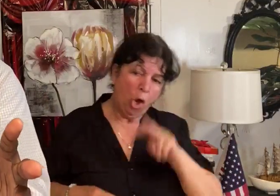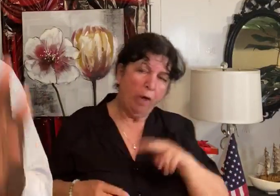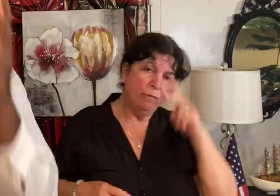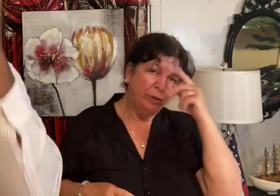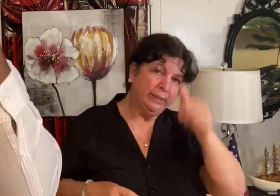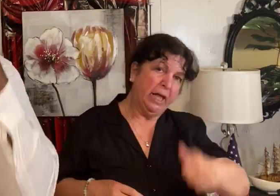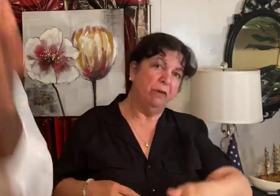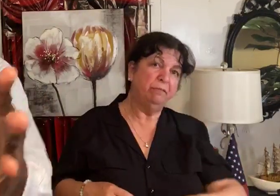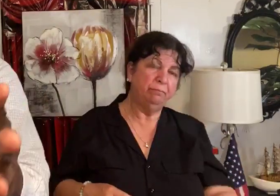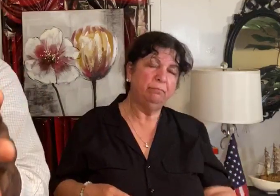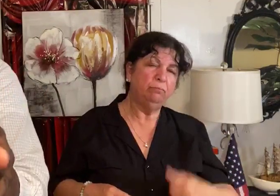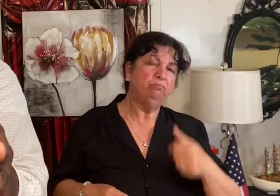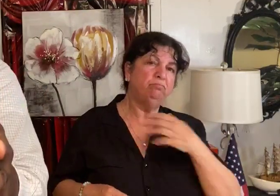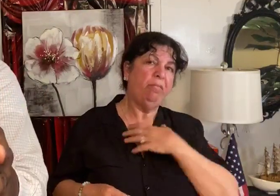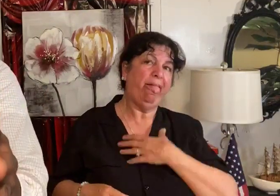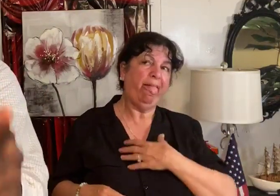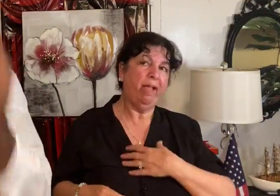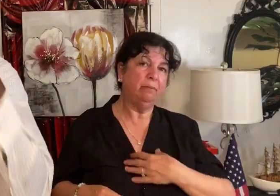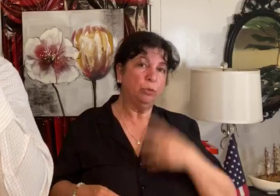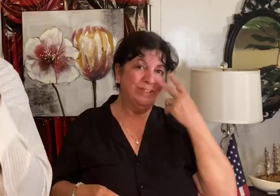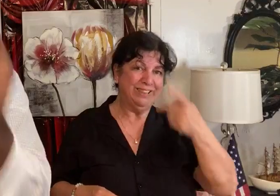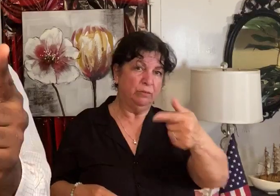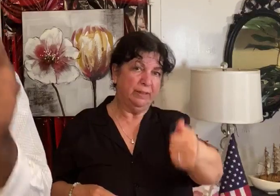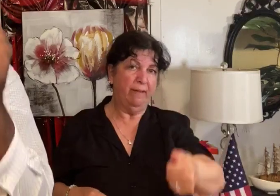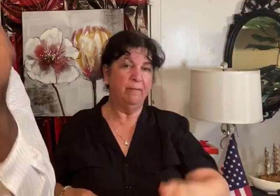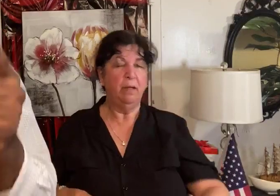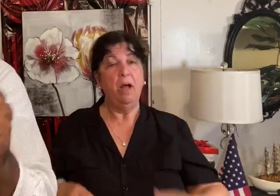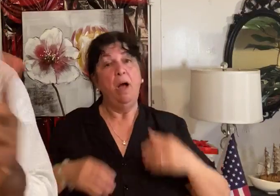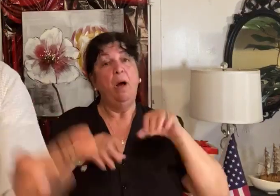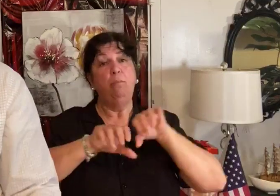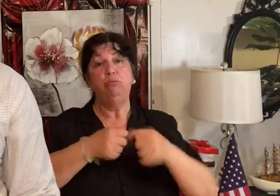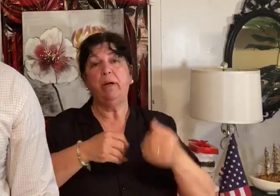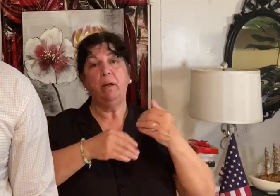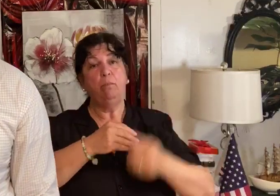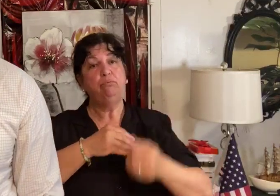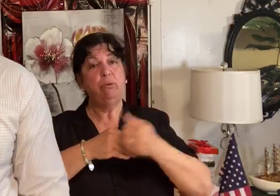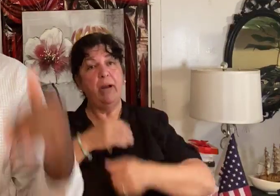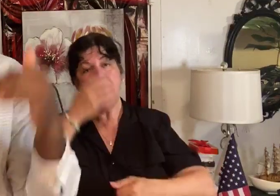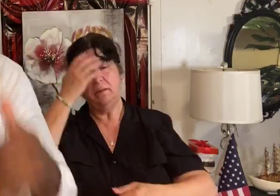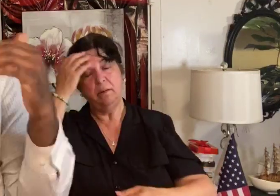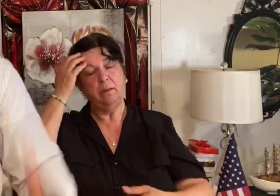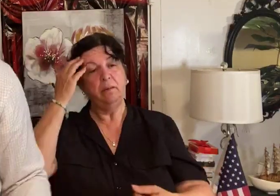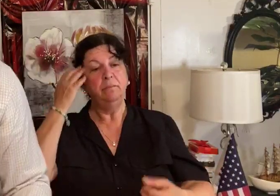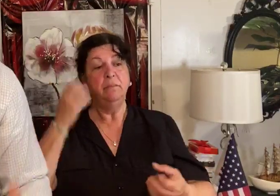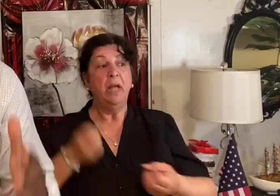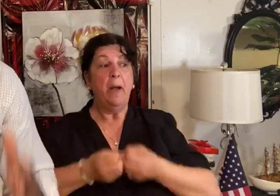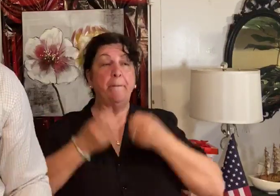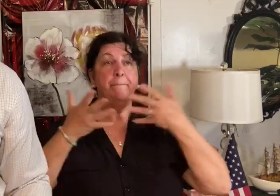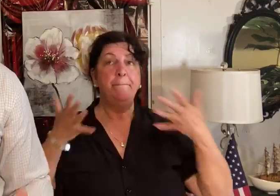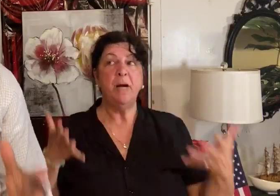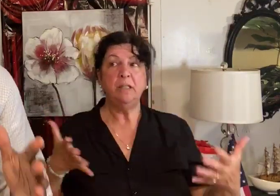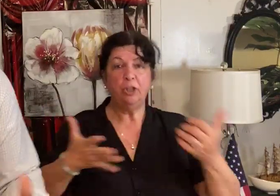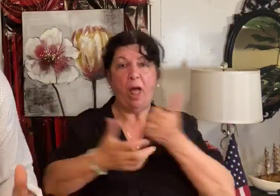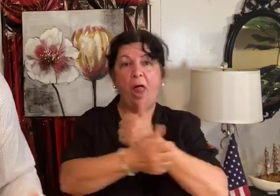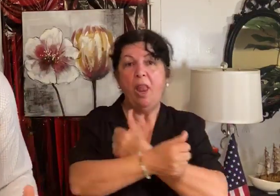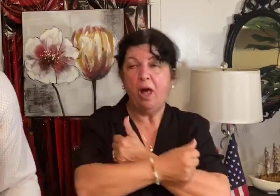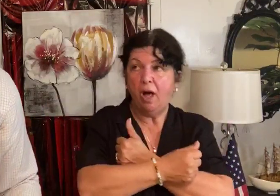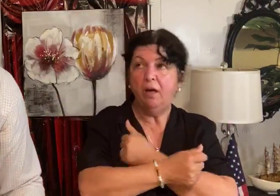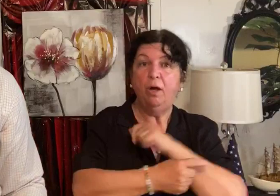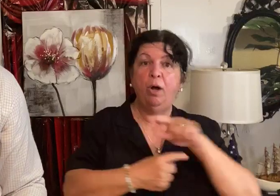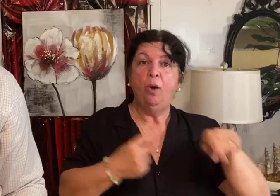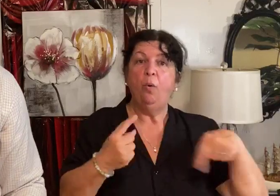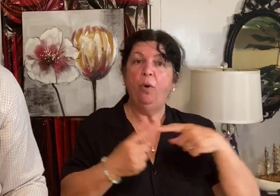Amen? I'm going to let your appetite take over. Breaking of bread. I can't tell you how much I love it when our church